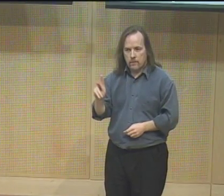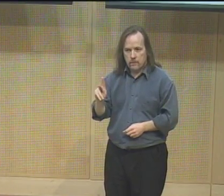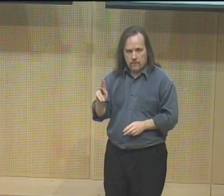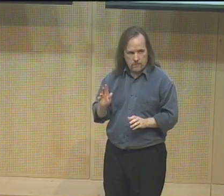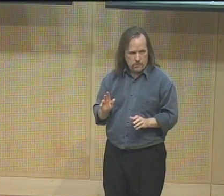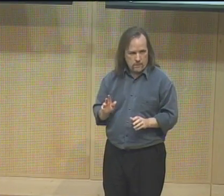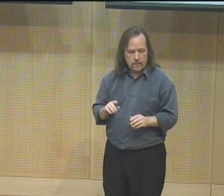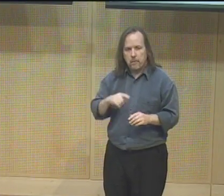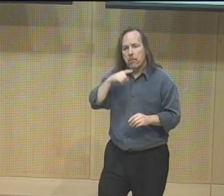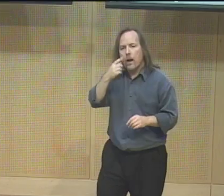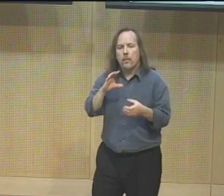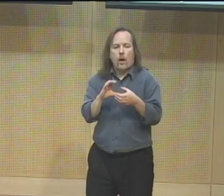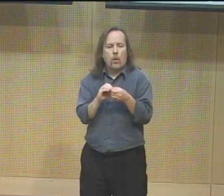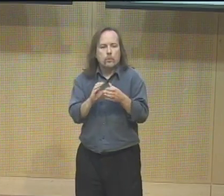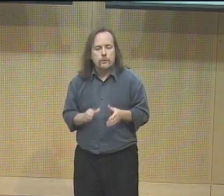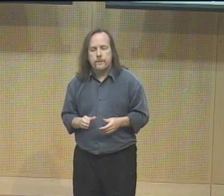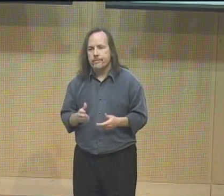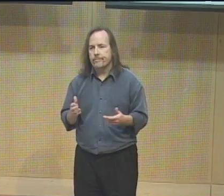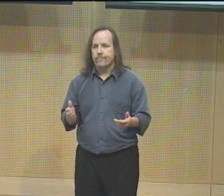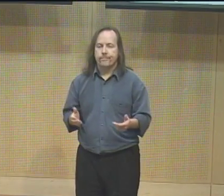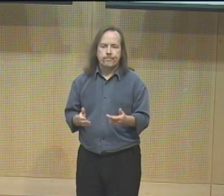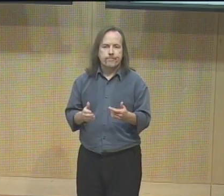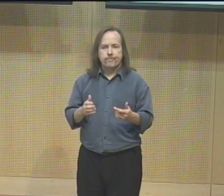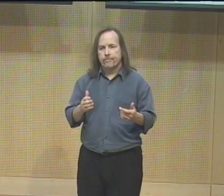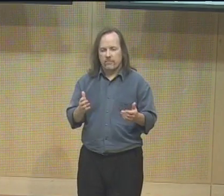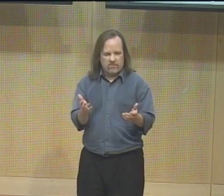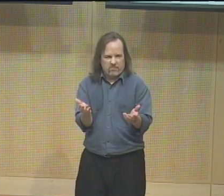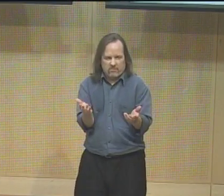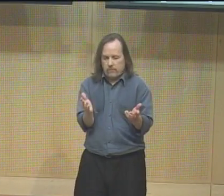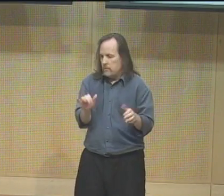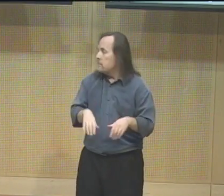public stock or public ownership.